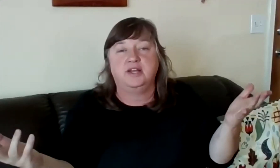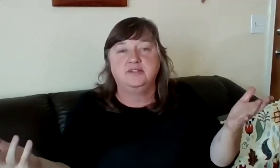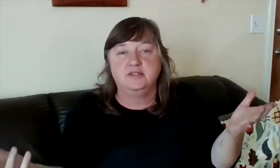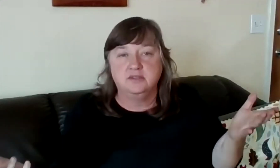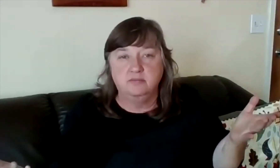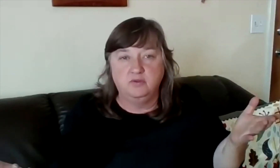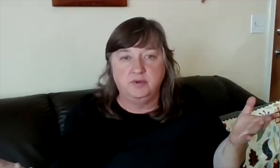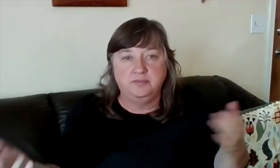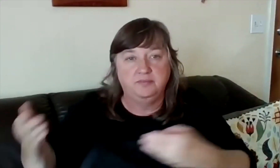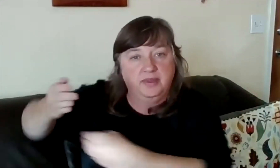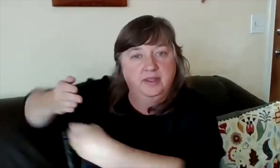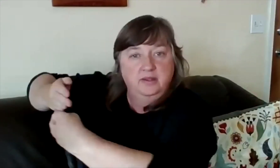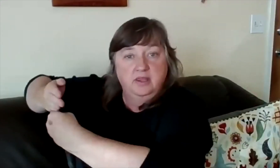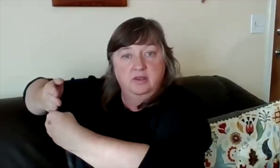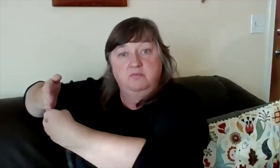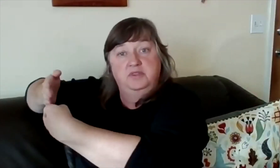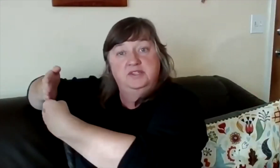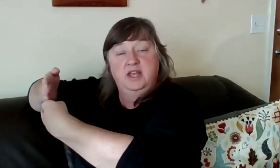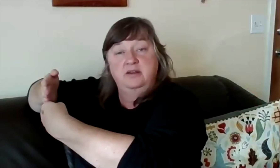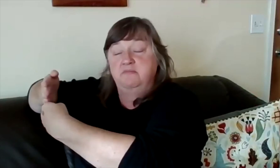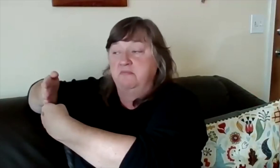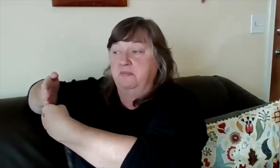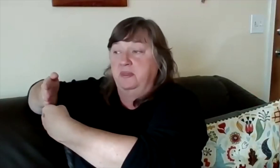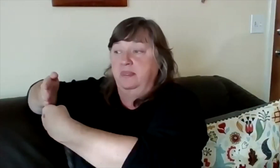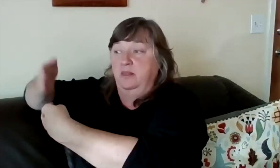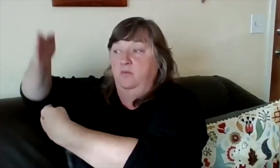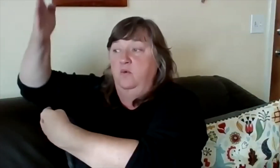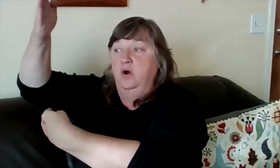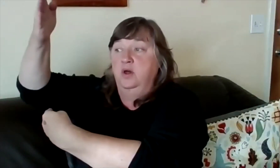and some movement. This side, wall,